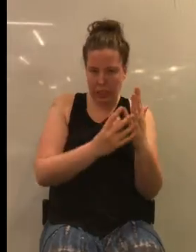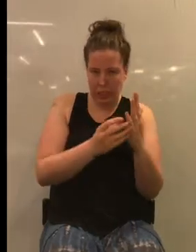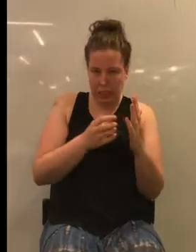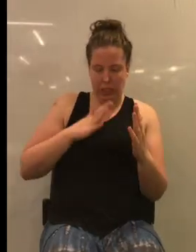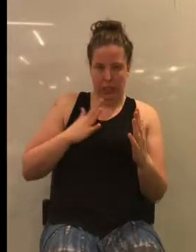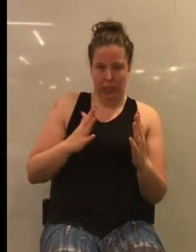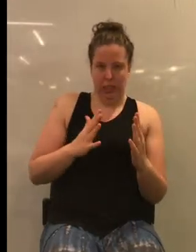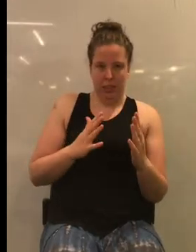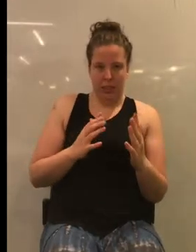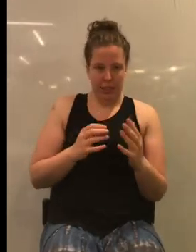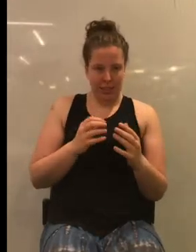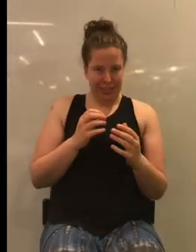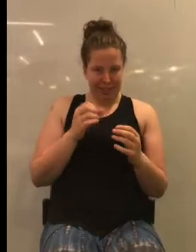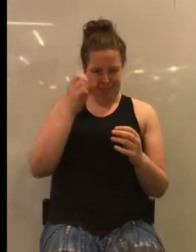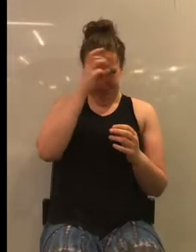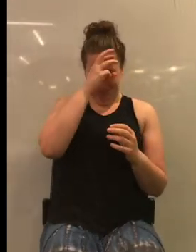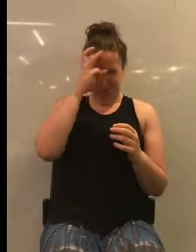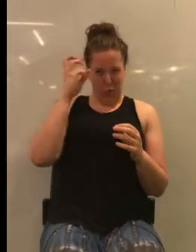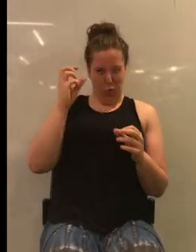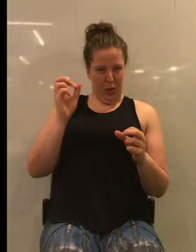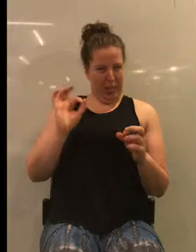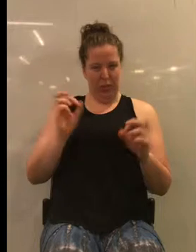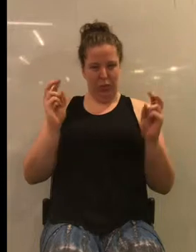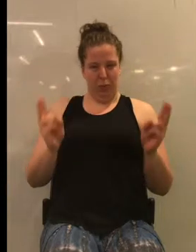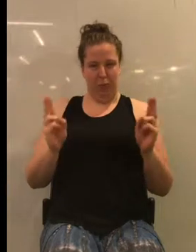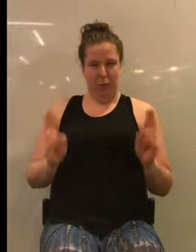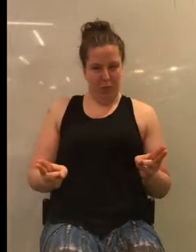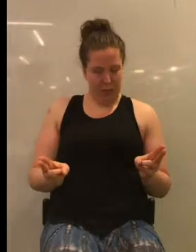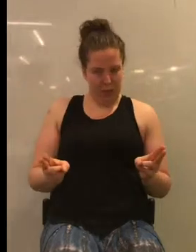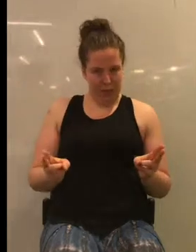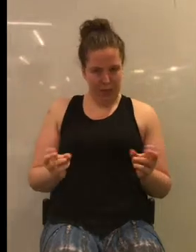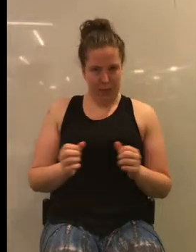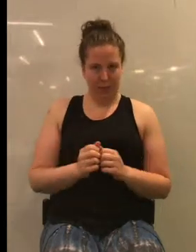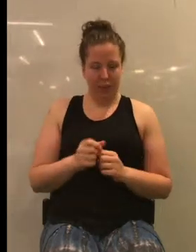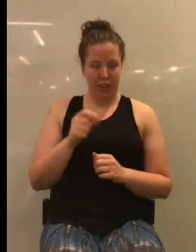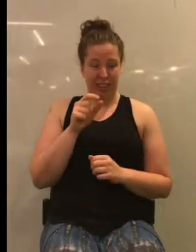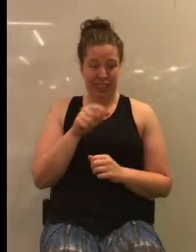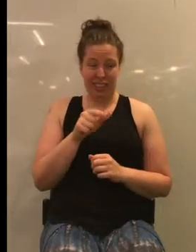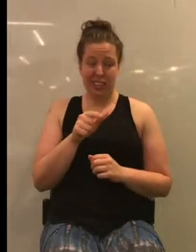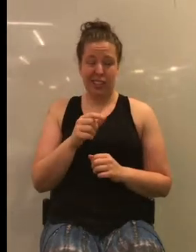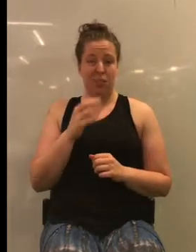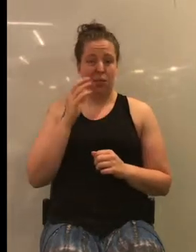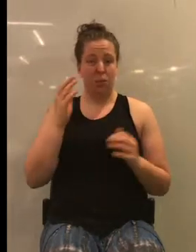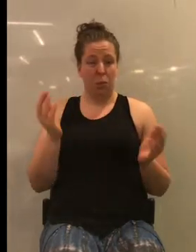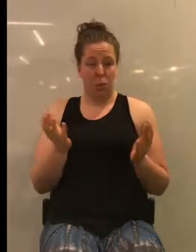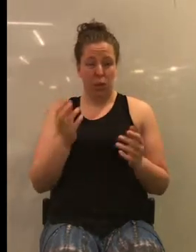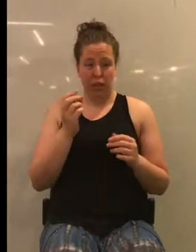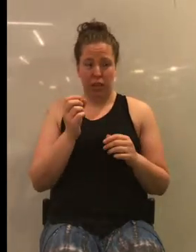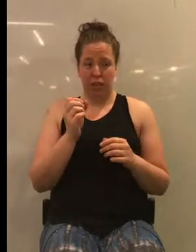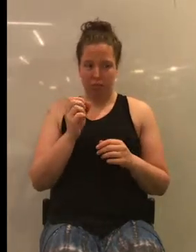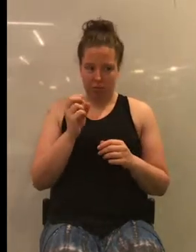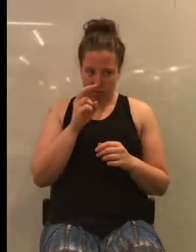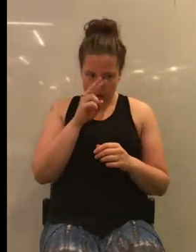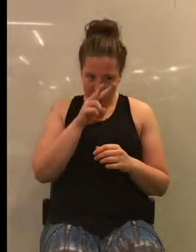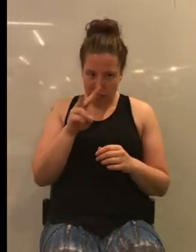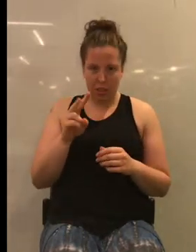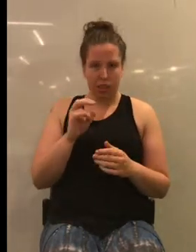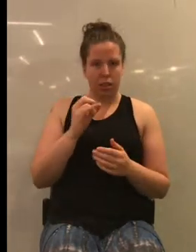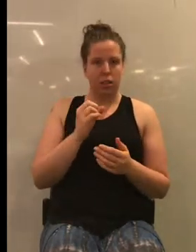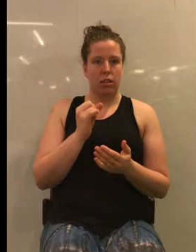required can feel strange and unusual. This is where we most commonly see the errors in